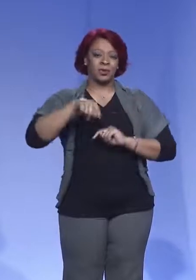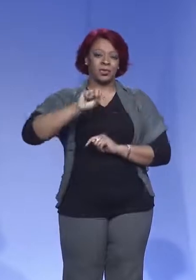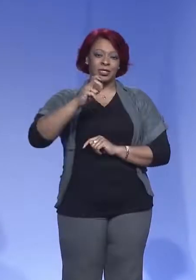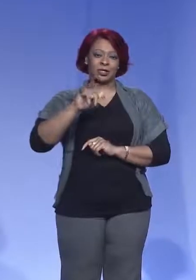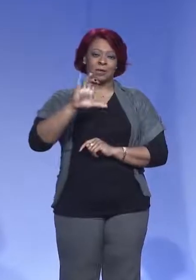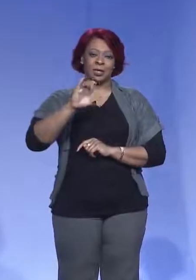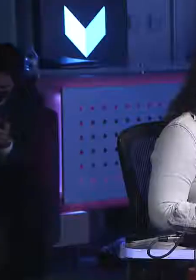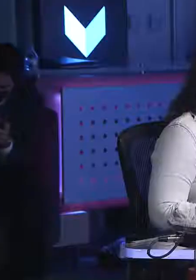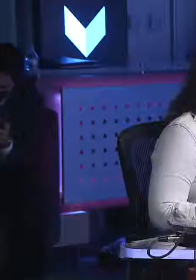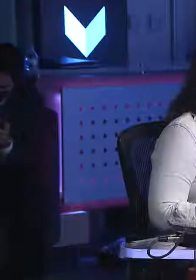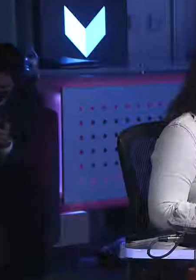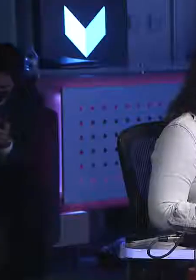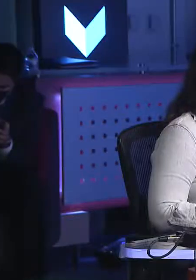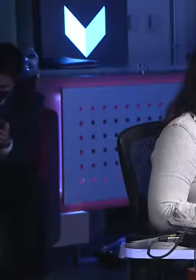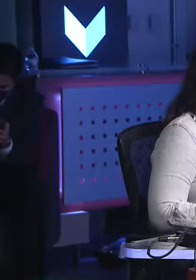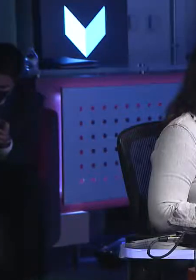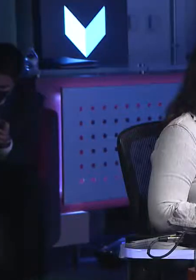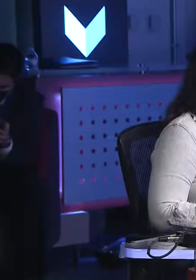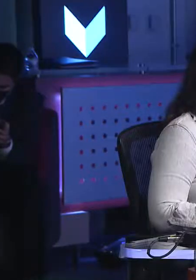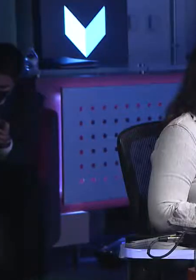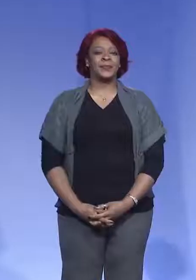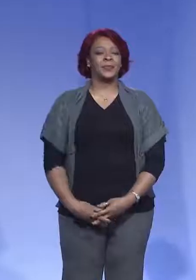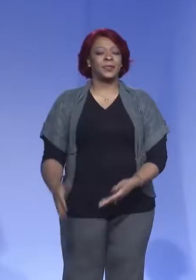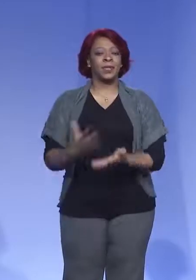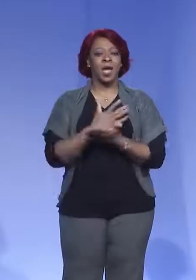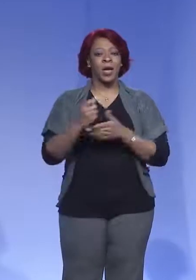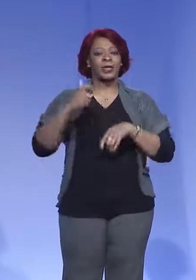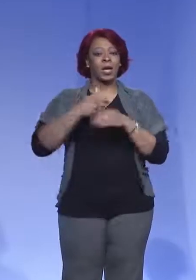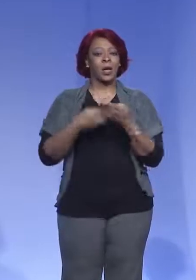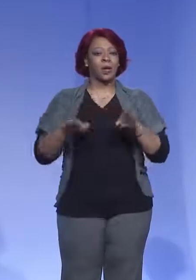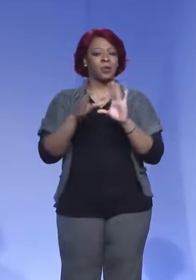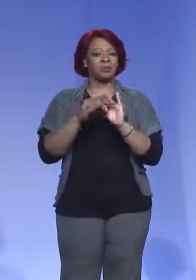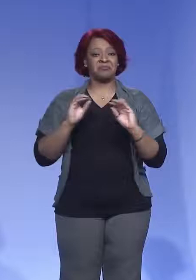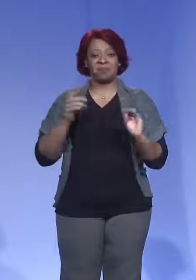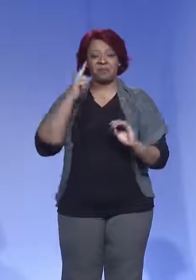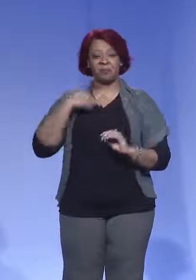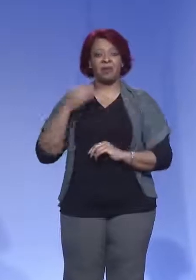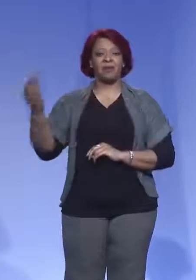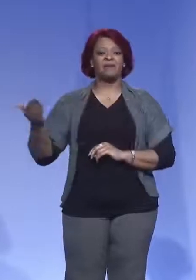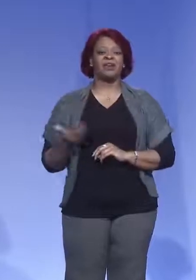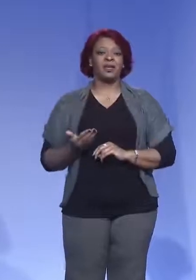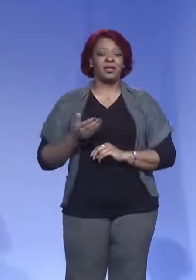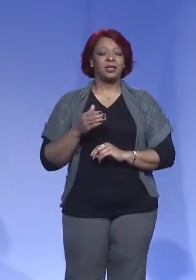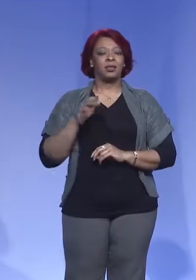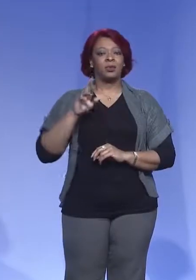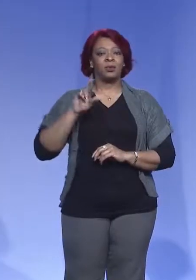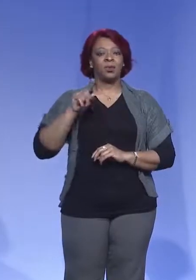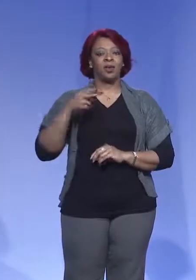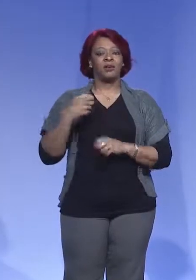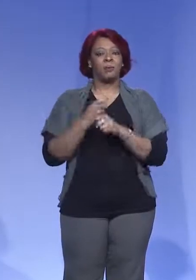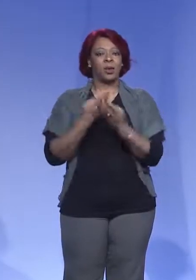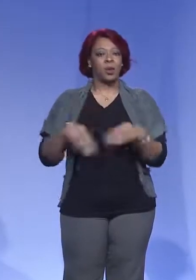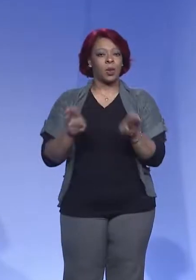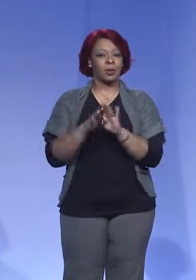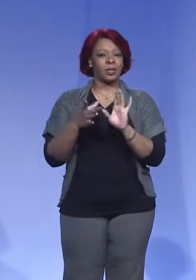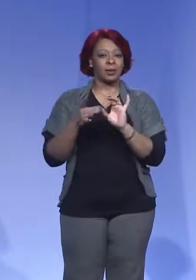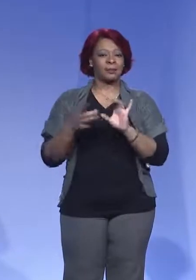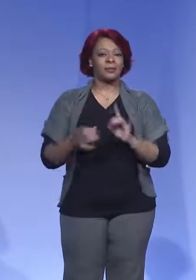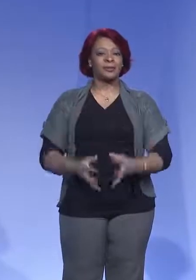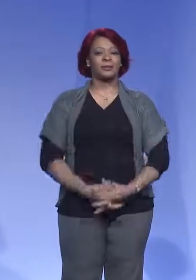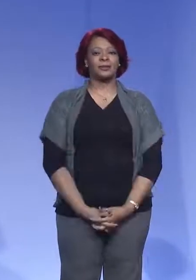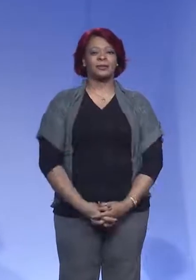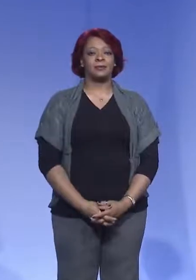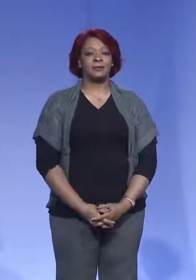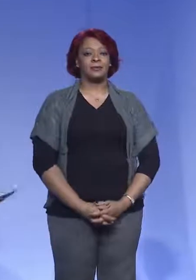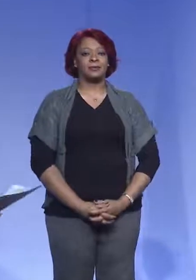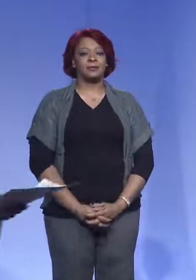County. We are out of time. Are there any closing messages today? I don't have any, but I was going to invite Rodolfo if you want to make any closing comments.